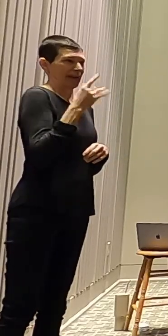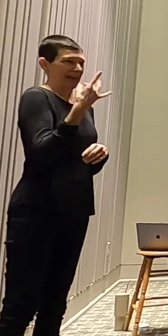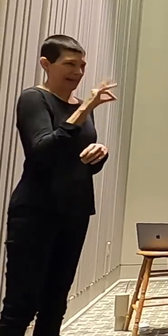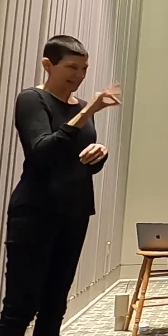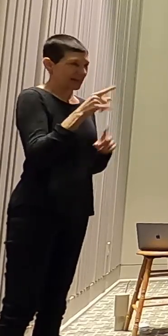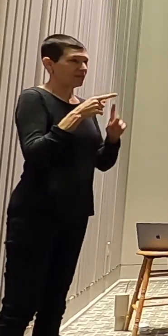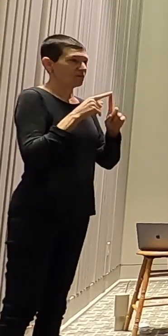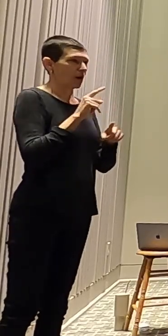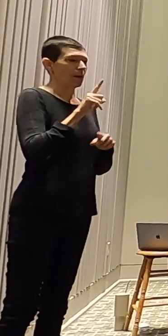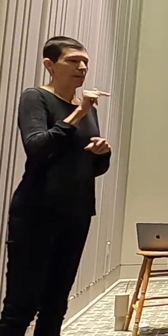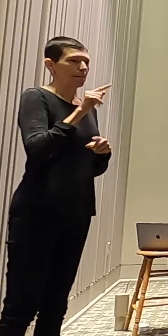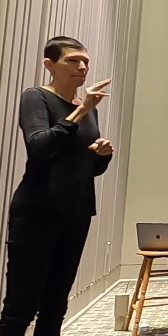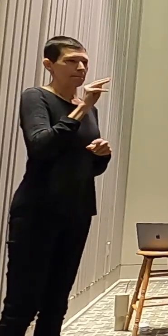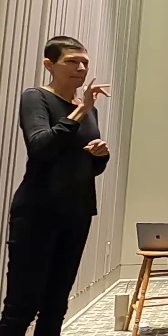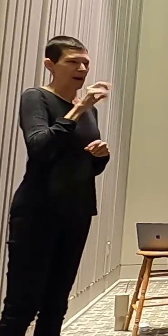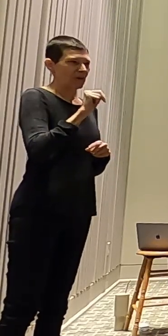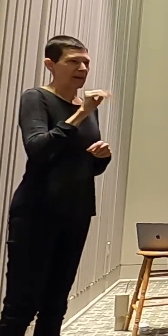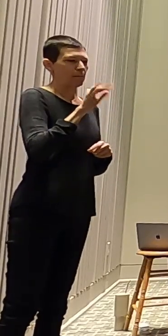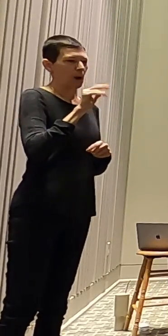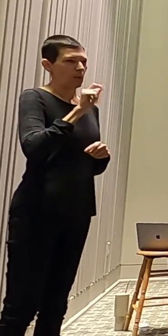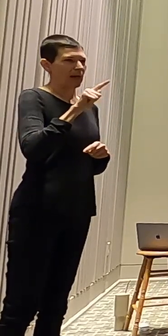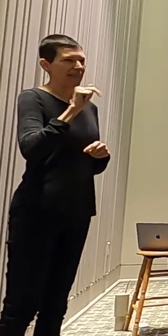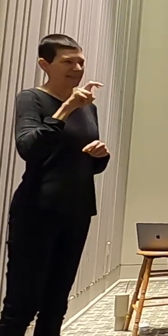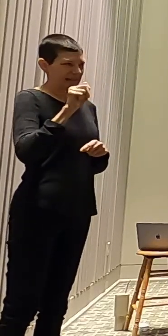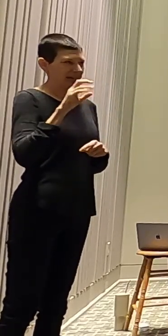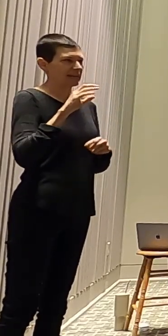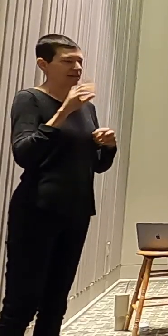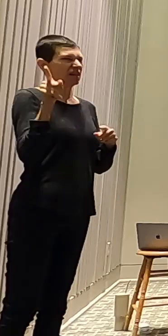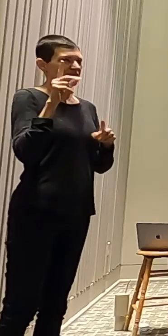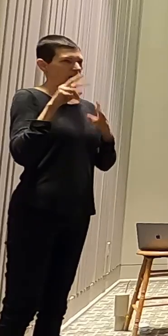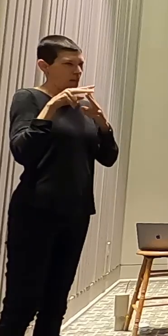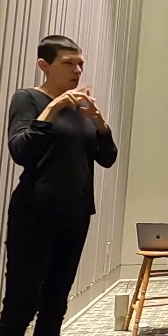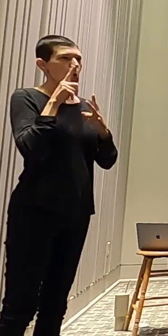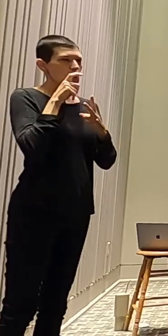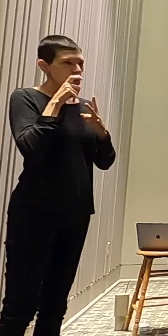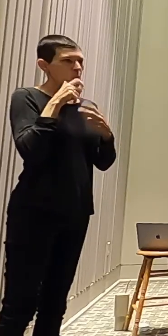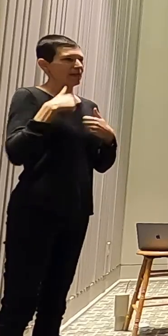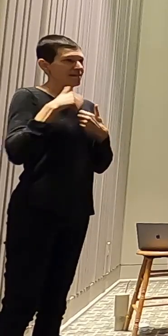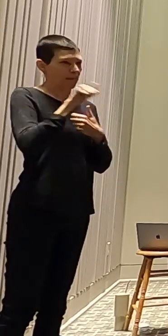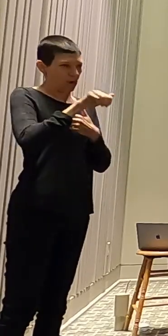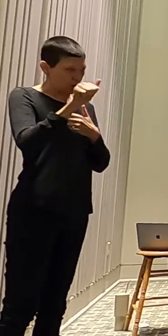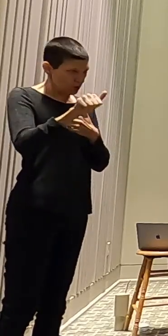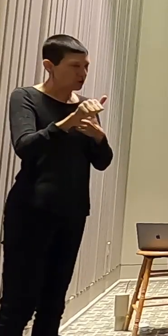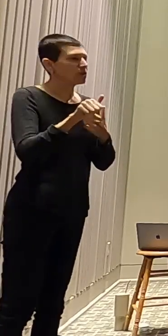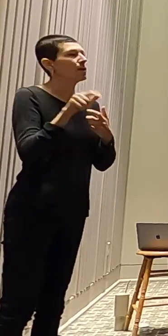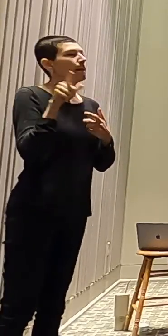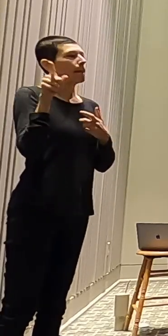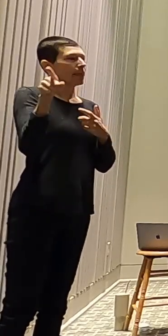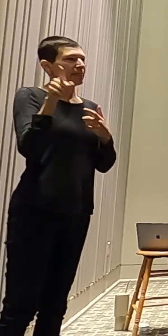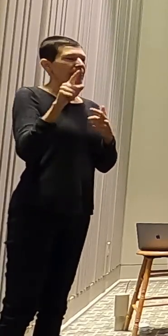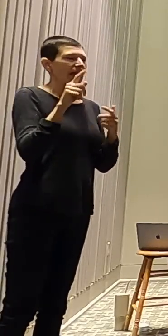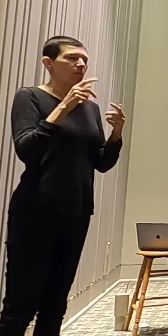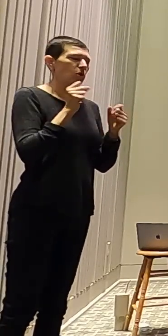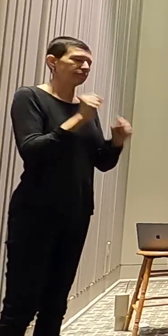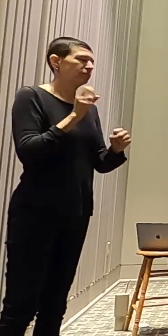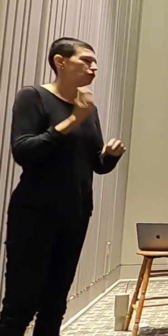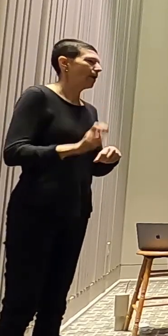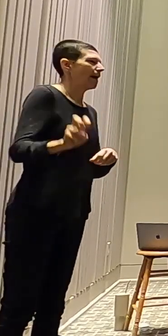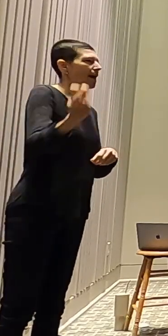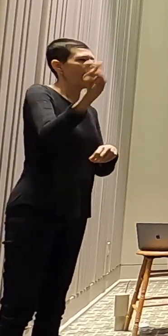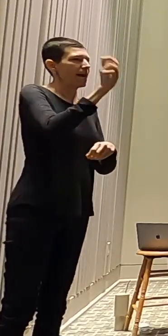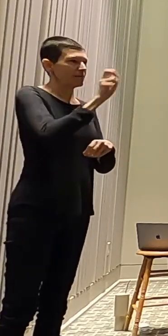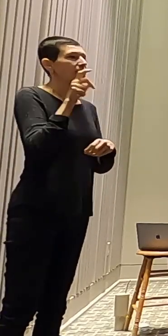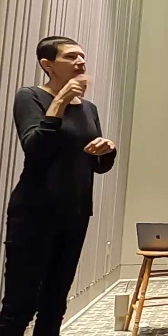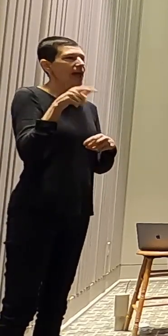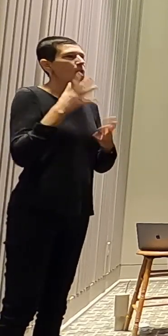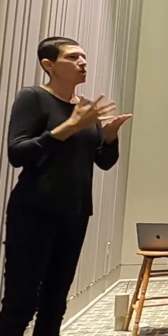collection of the late Myron and Barbara Levine. They were a couple that was based in Ann Arbor, and they were avid travelers, and everywhere they went,